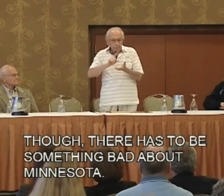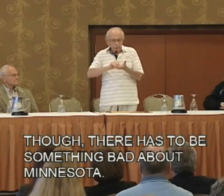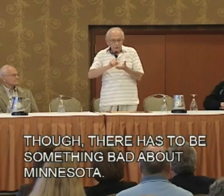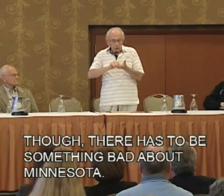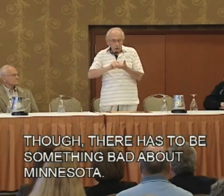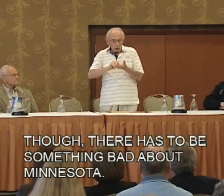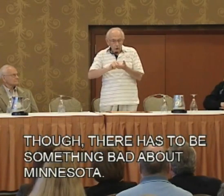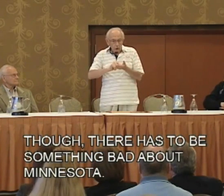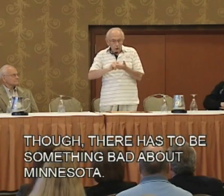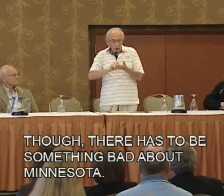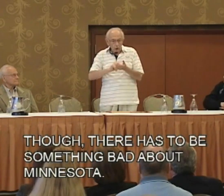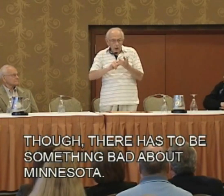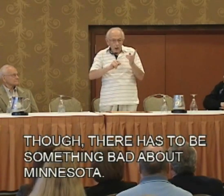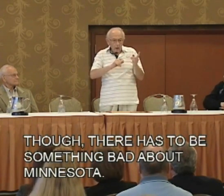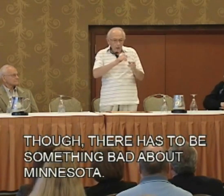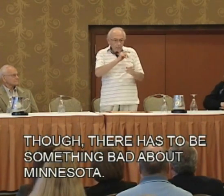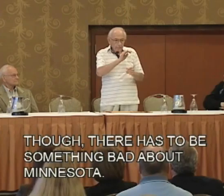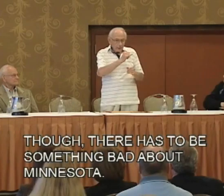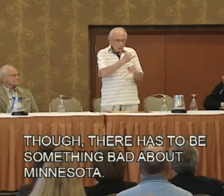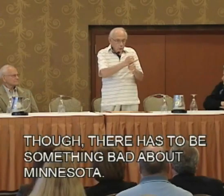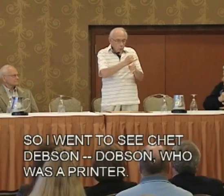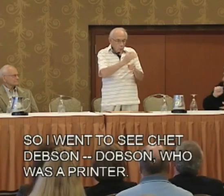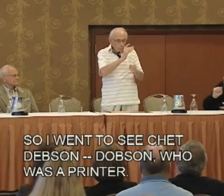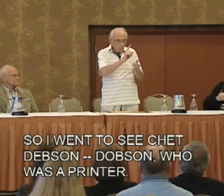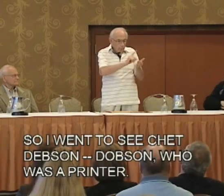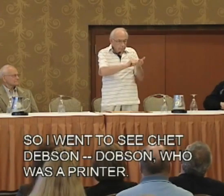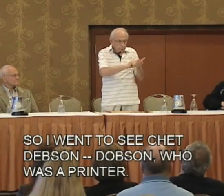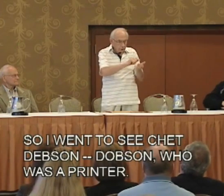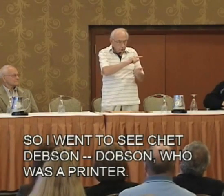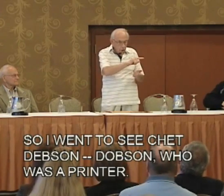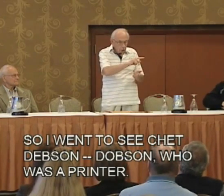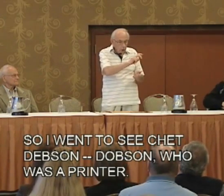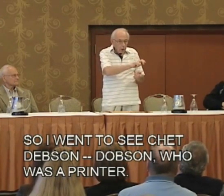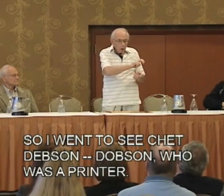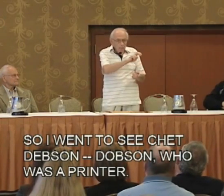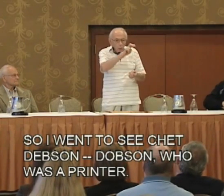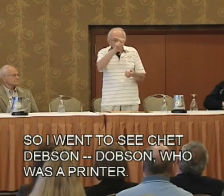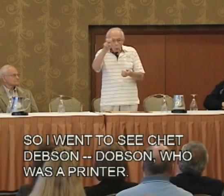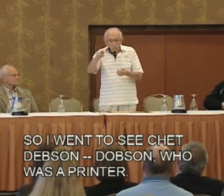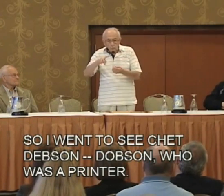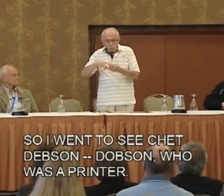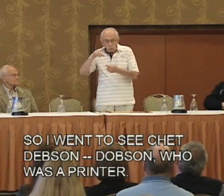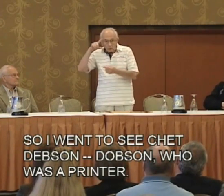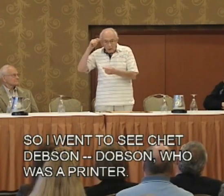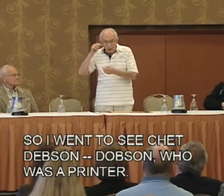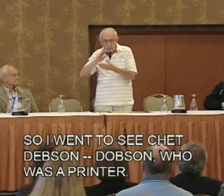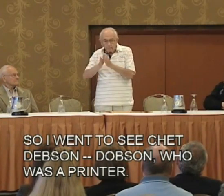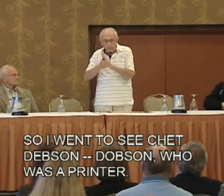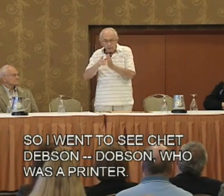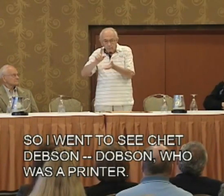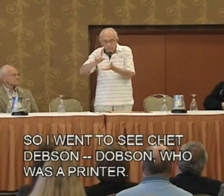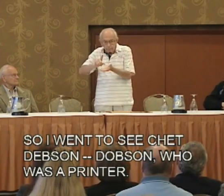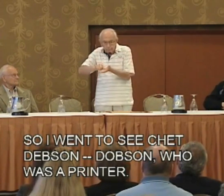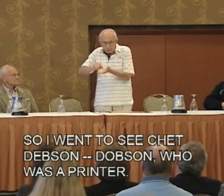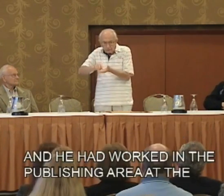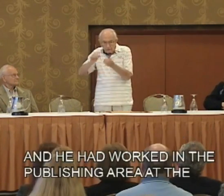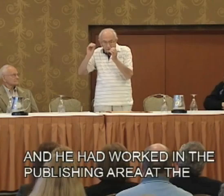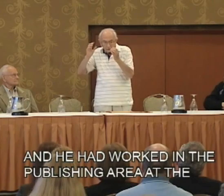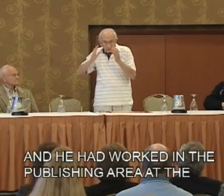Dobson who was a printer and he had worked in the publishing area at the Minnesota School for the Deaf and had